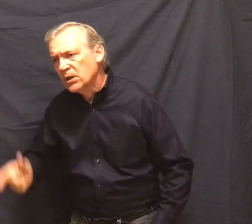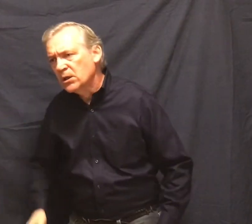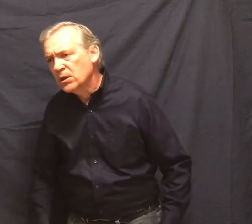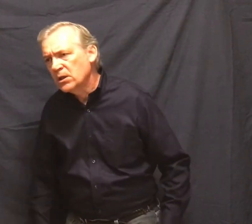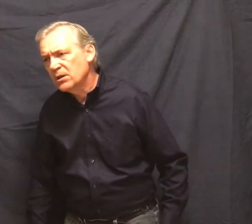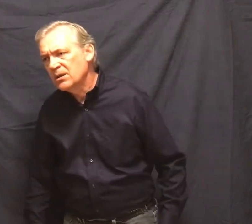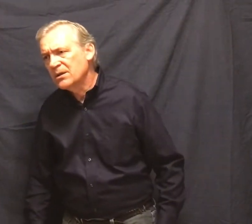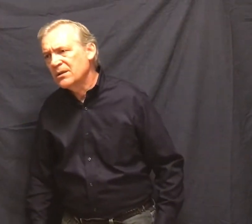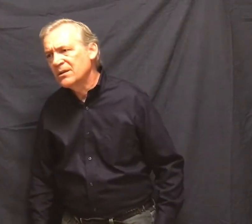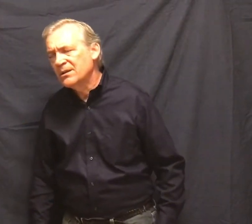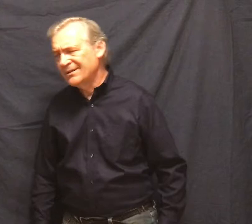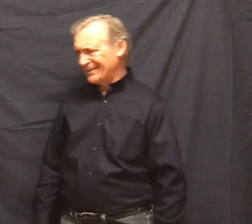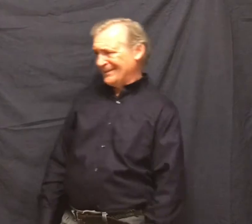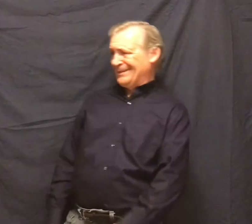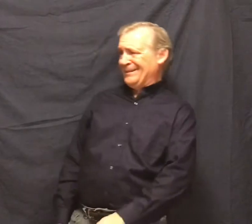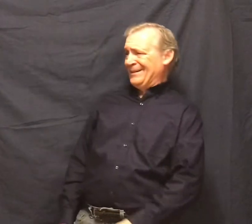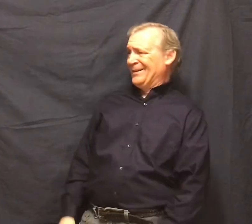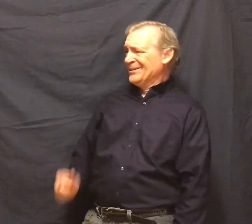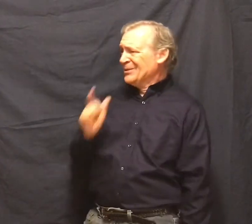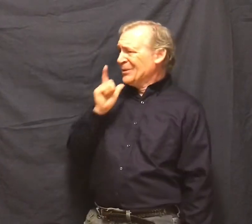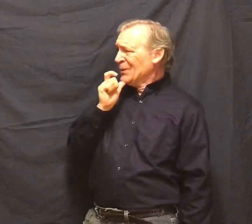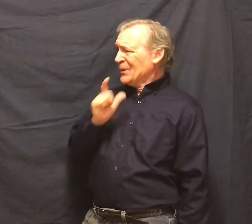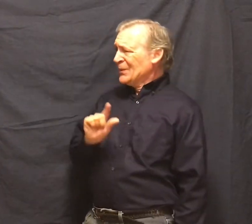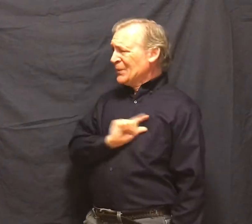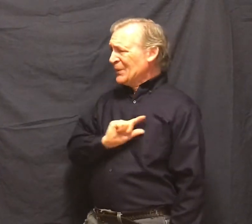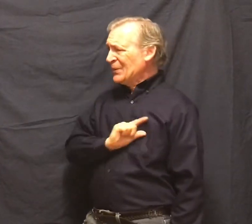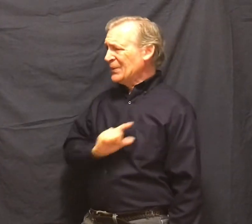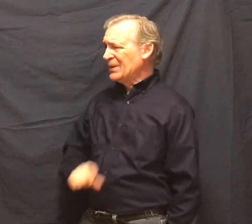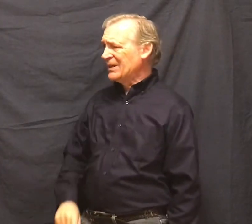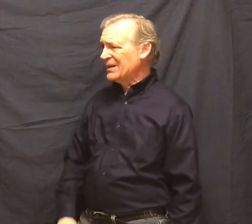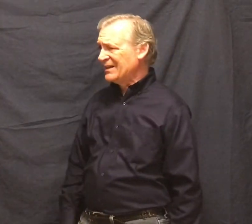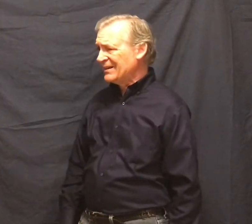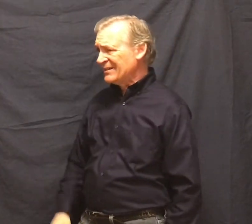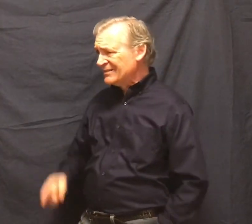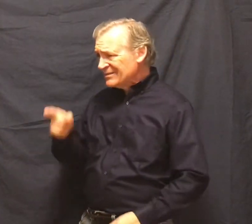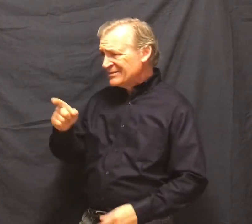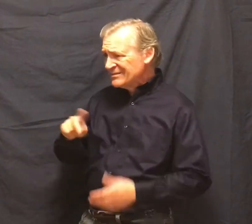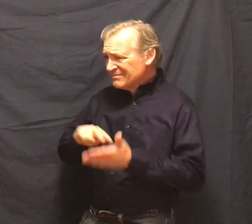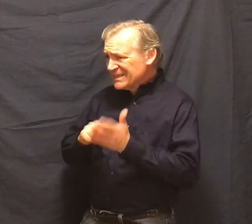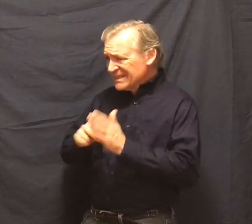Who's George? She asked. The little guy you come with?